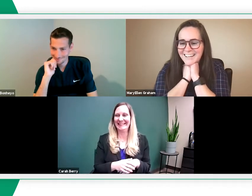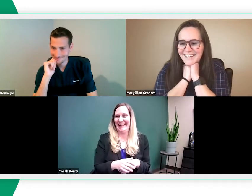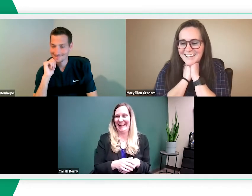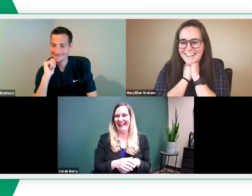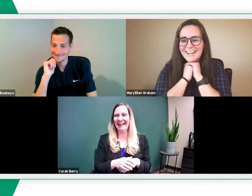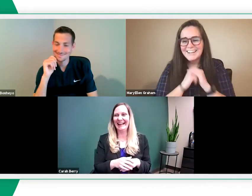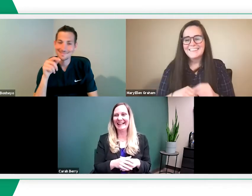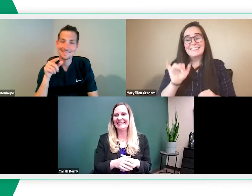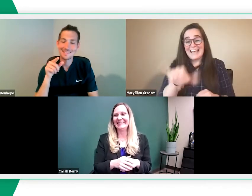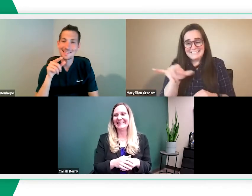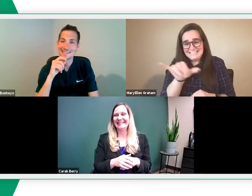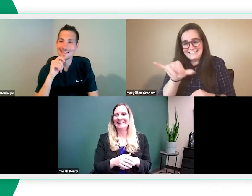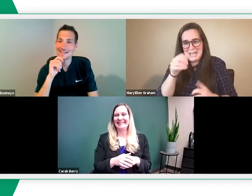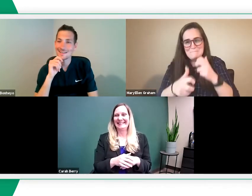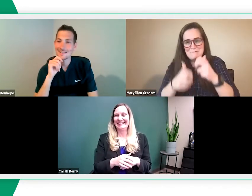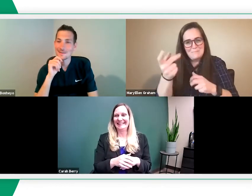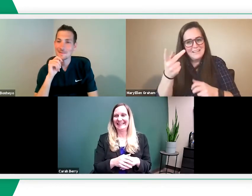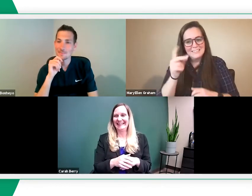but I'm going to hold off on that question right now.